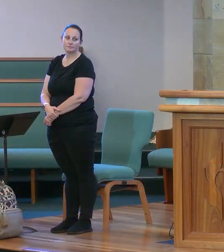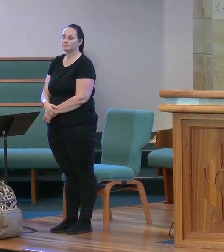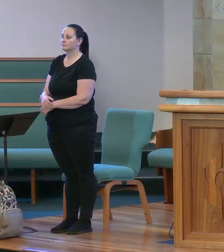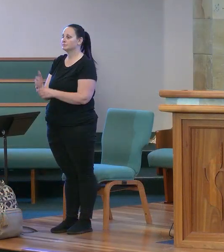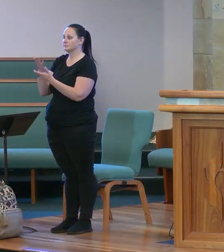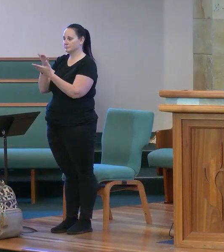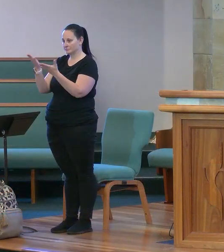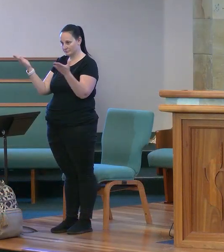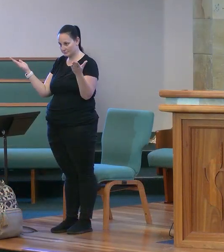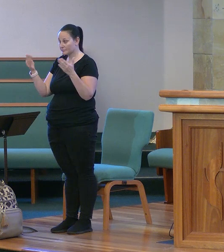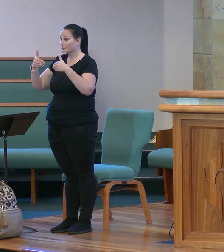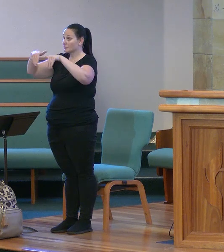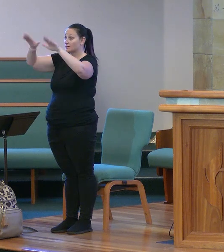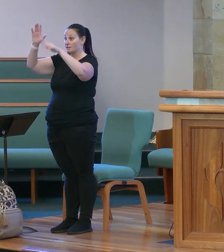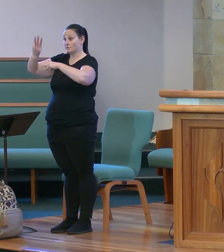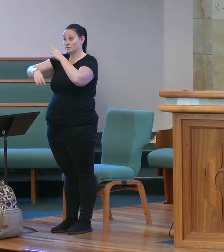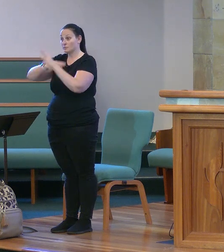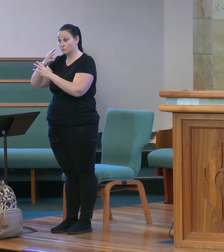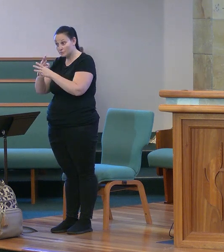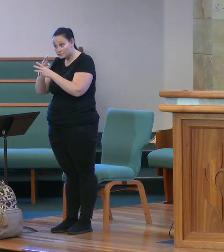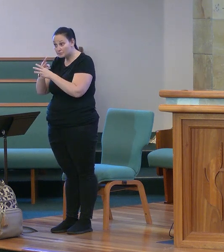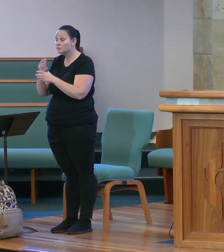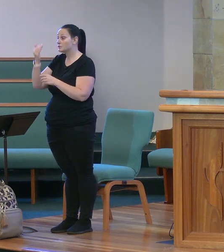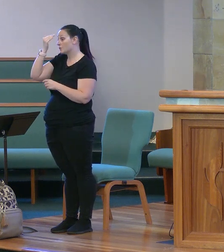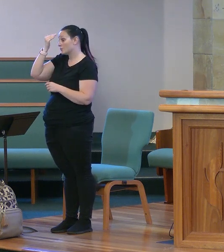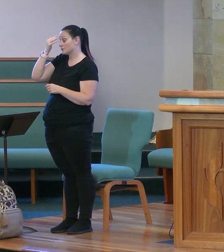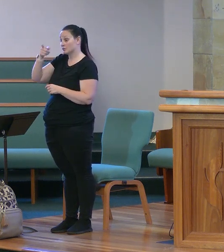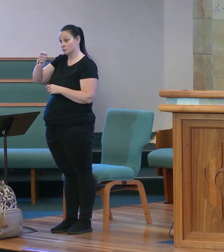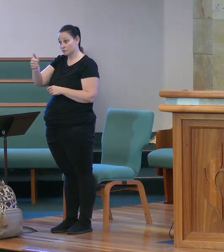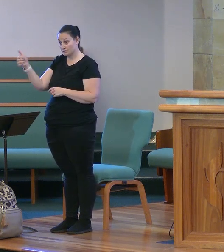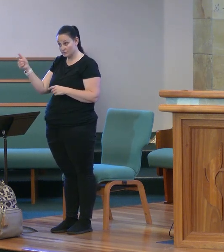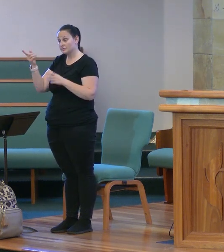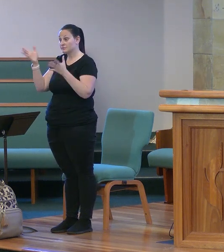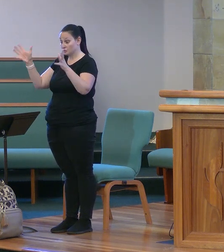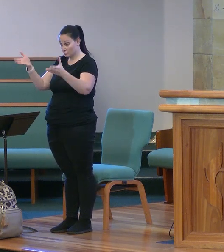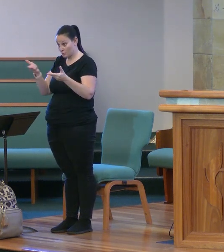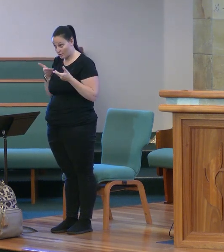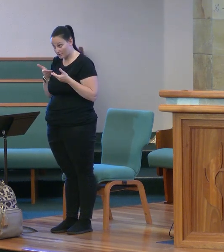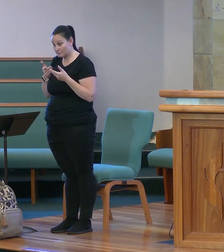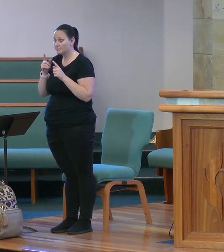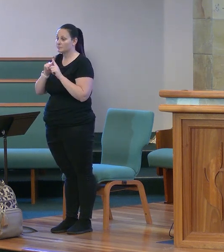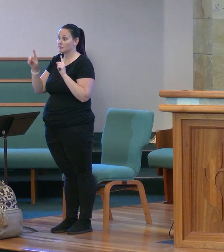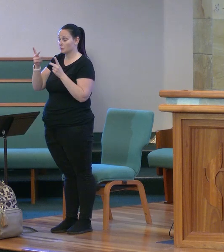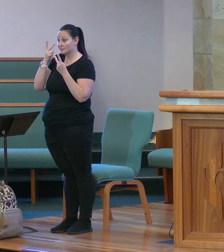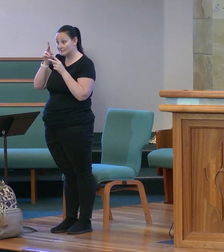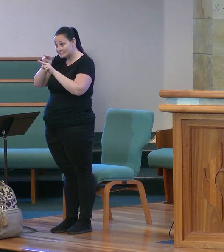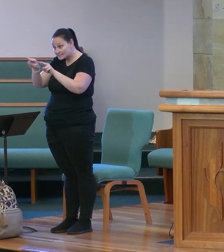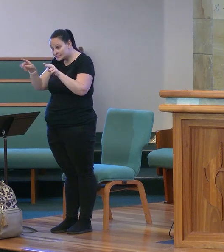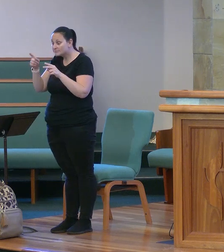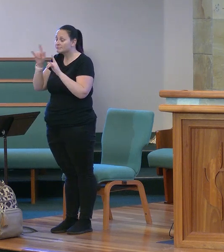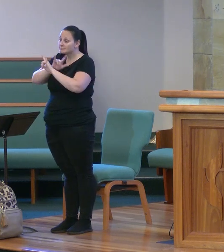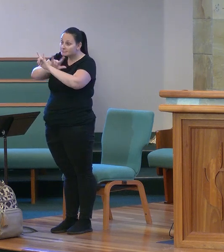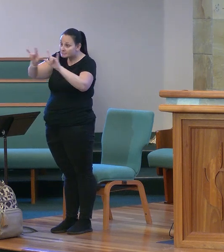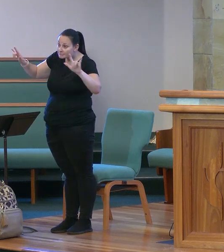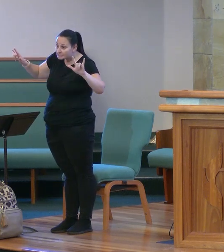Beloved, go now out into the world, knowing that you yourselves have been welcomed, that you are seen, that you are